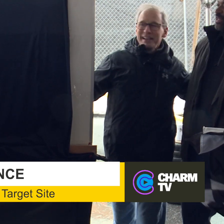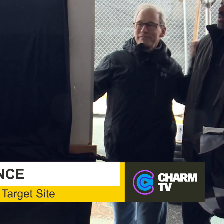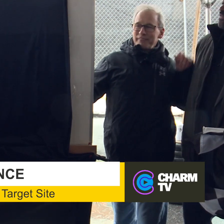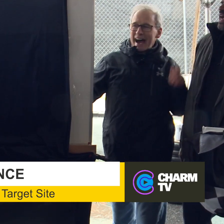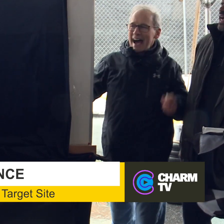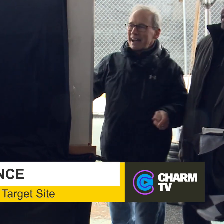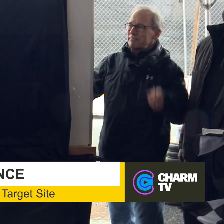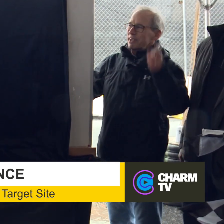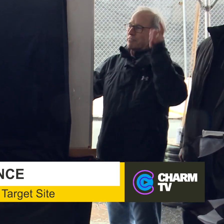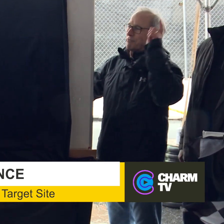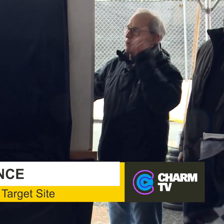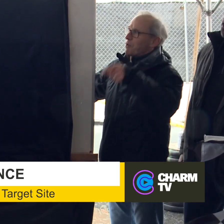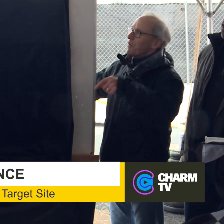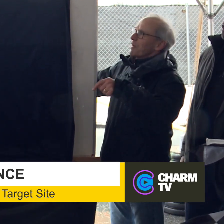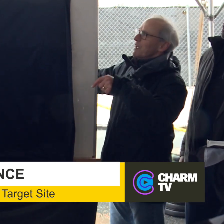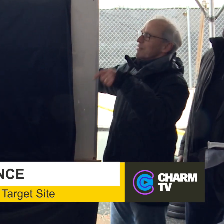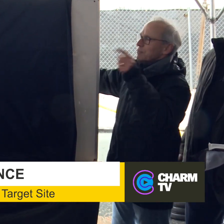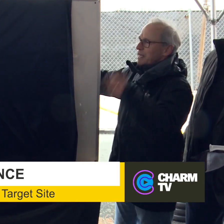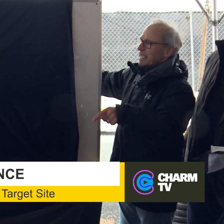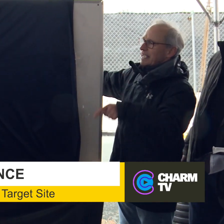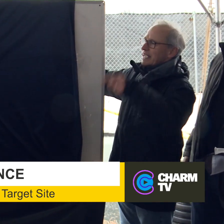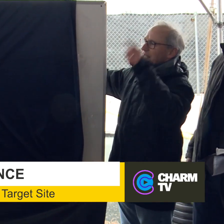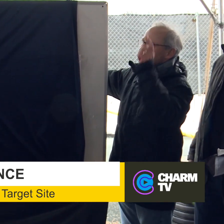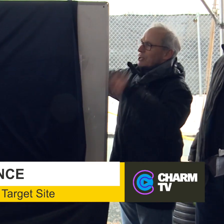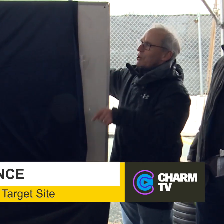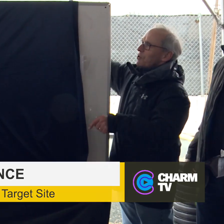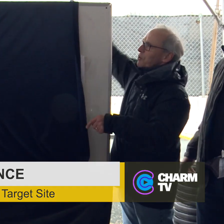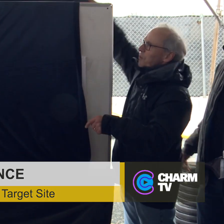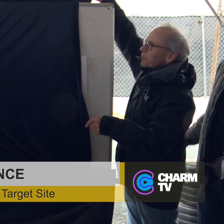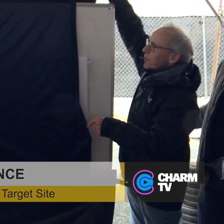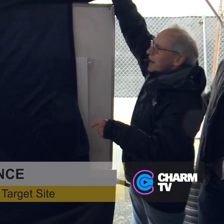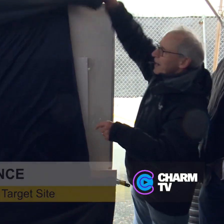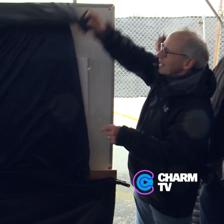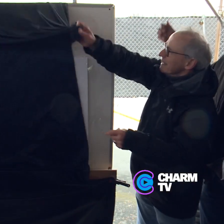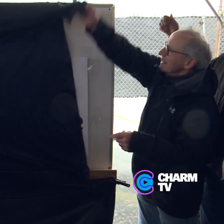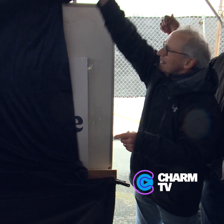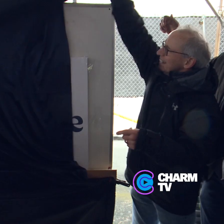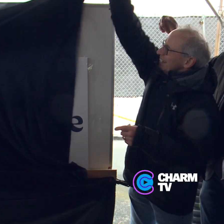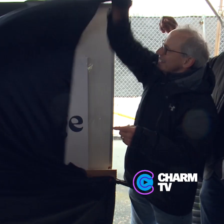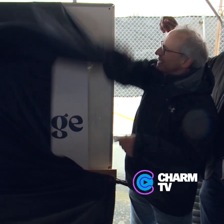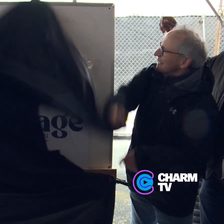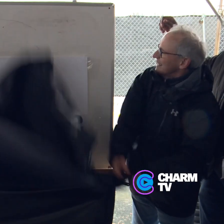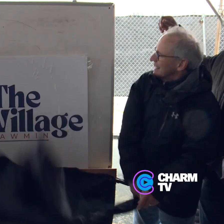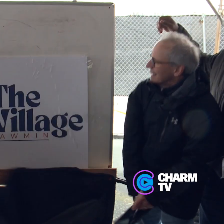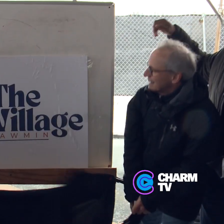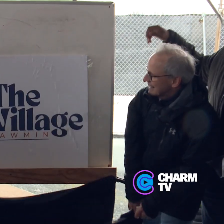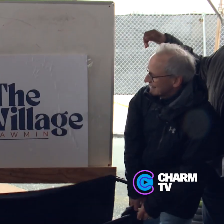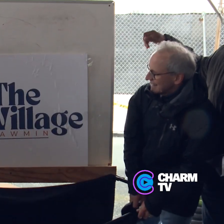5. 5, 4, 3, 2, 1.